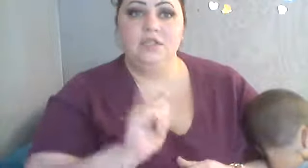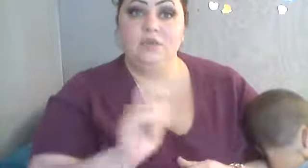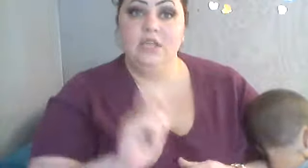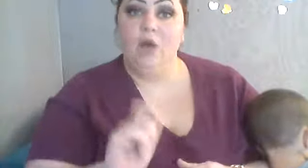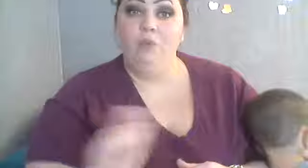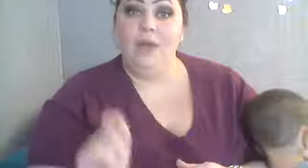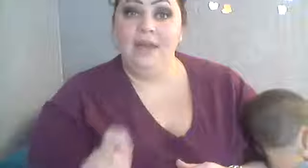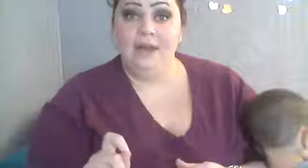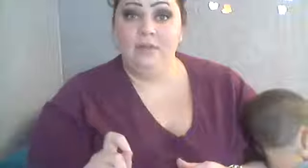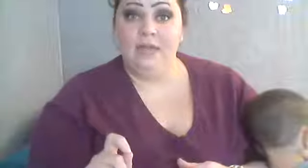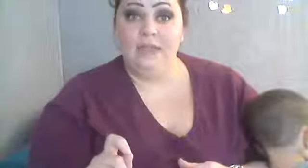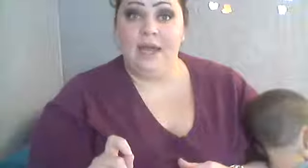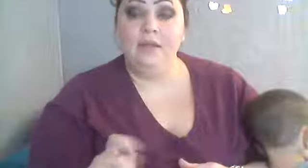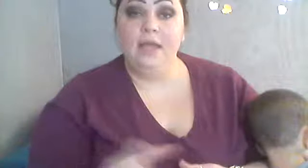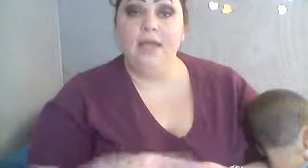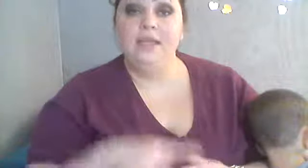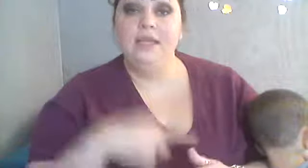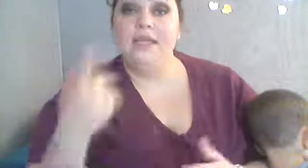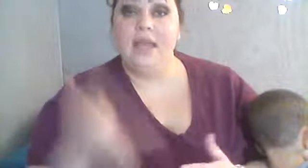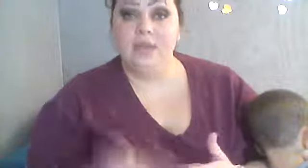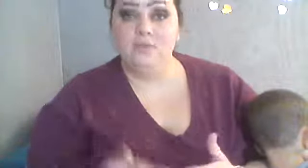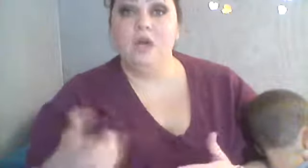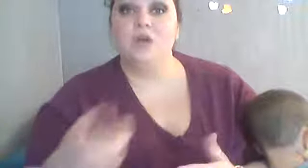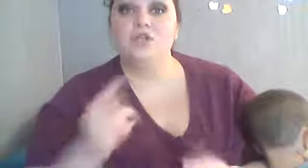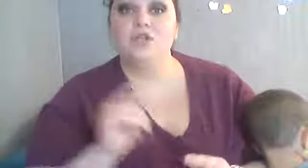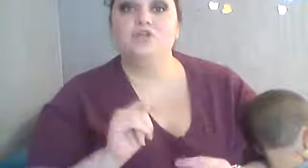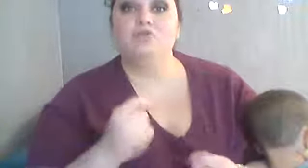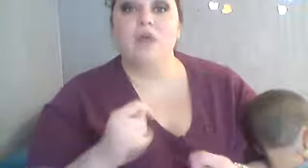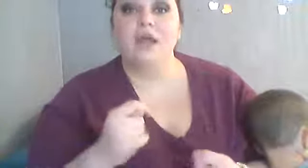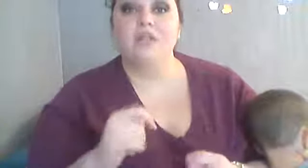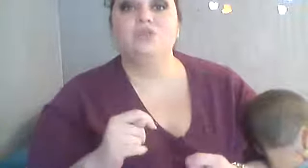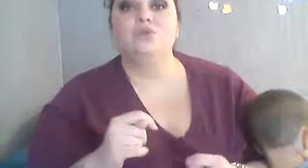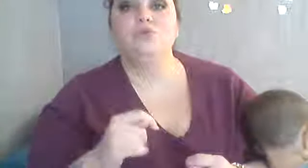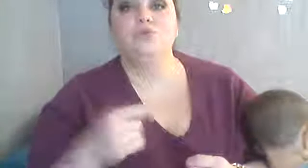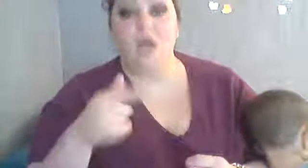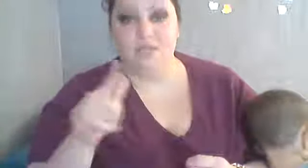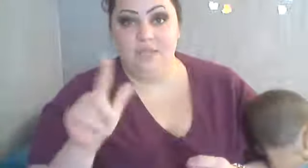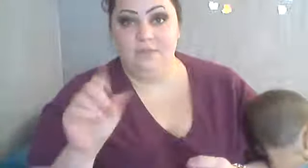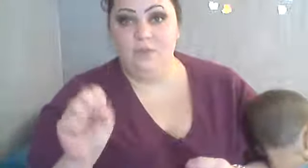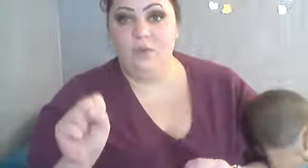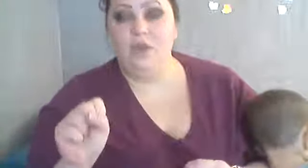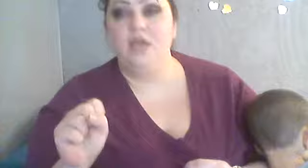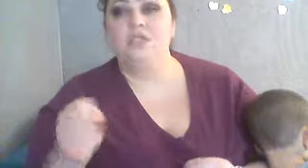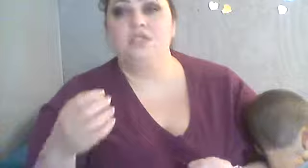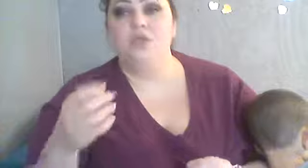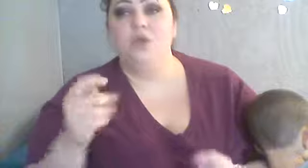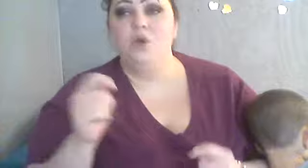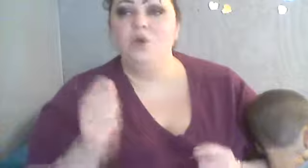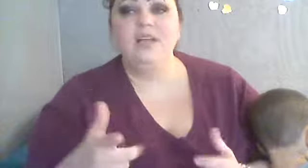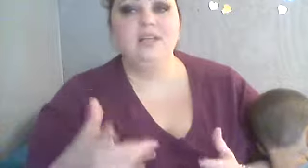then I'll write it out like that. And then the next one, I'll start trying to gloss it. Okay. Just